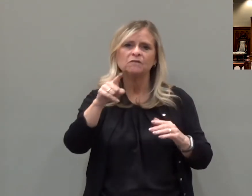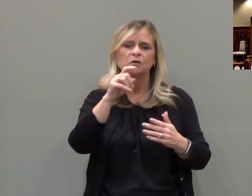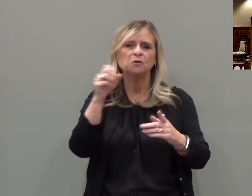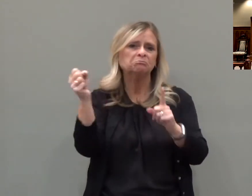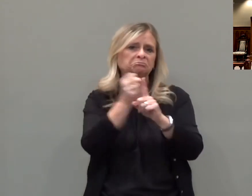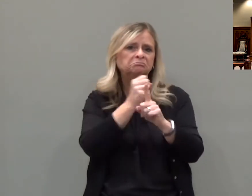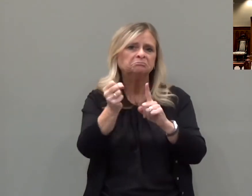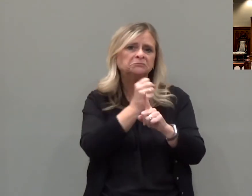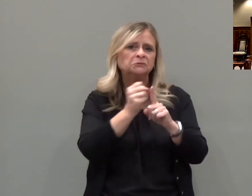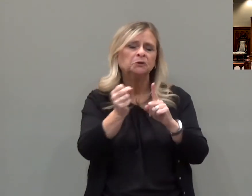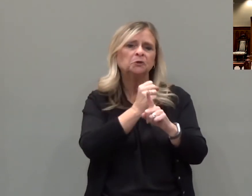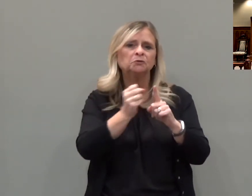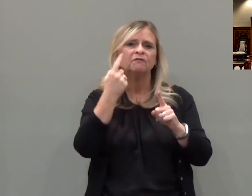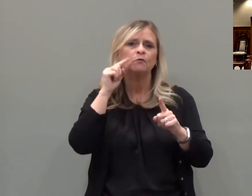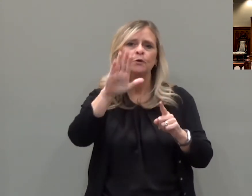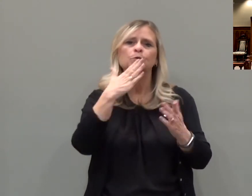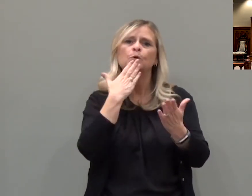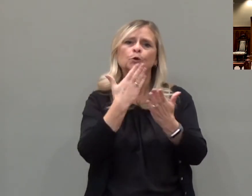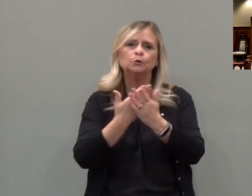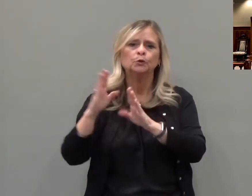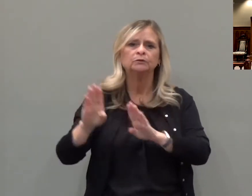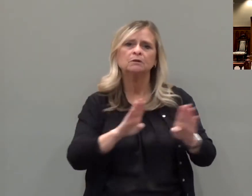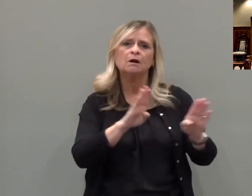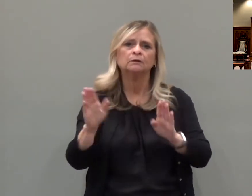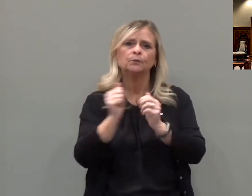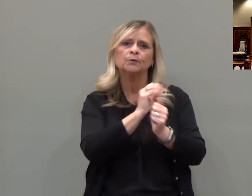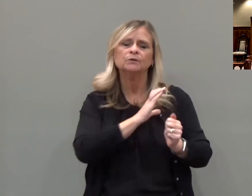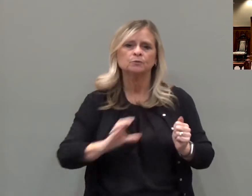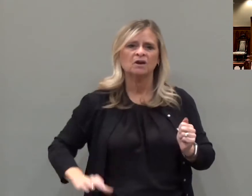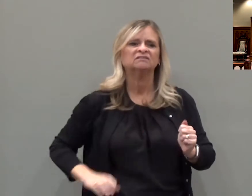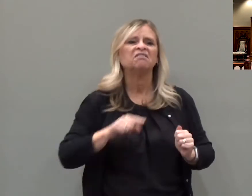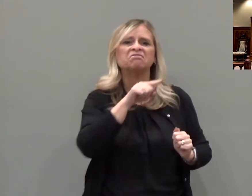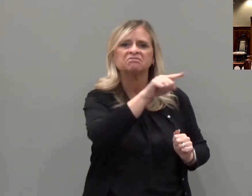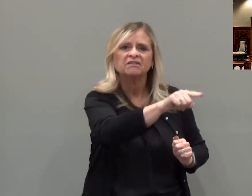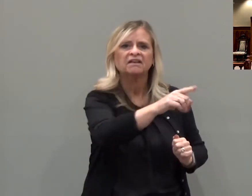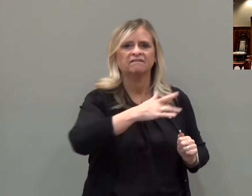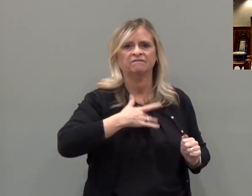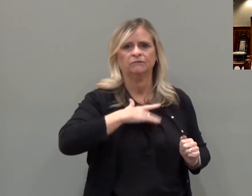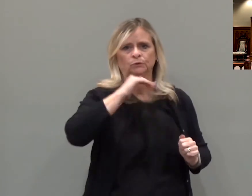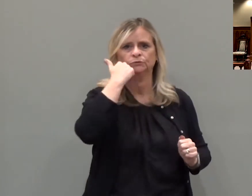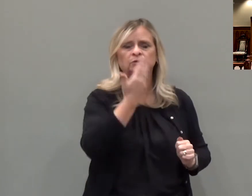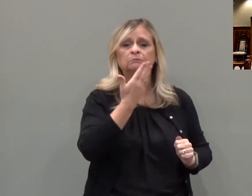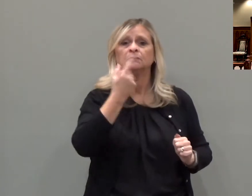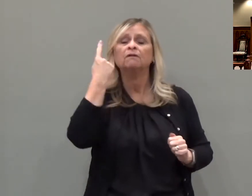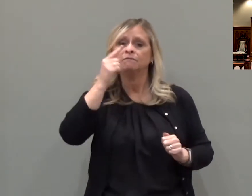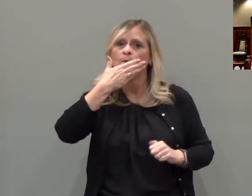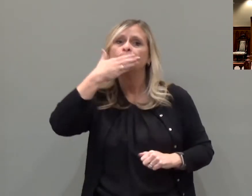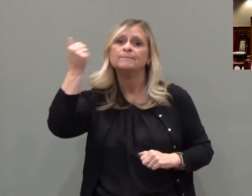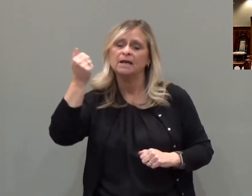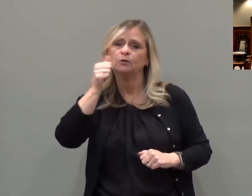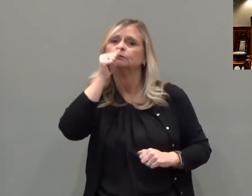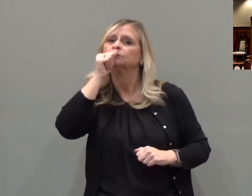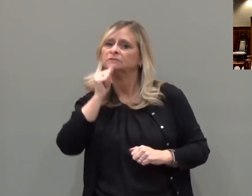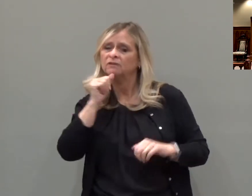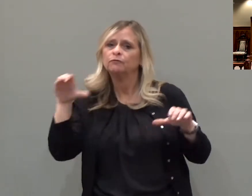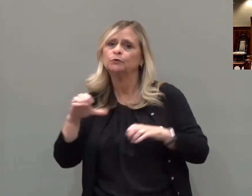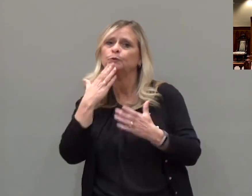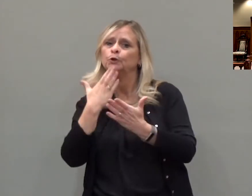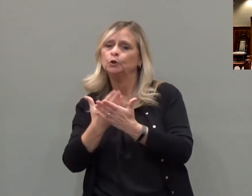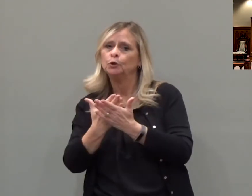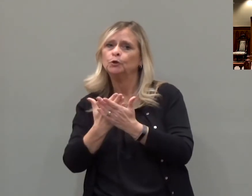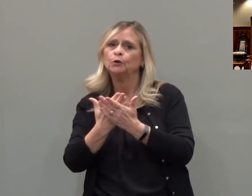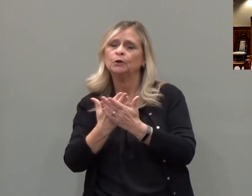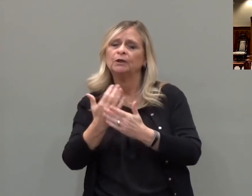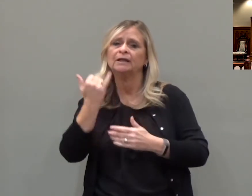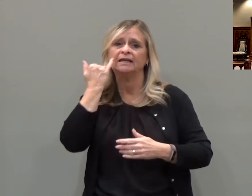for your good conduct in Christ may be put to shame. For it is better to suffer for doing good, if suffering